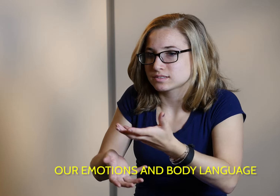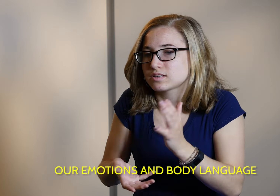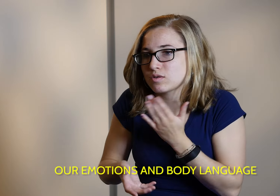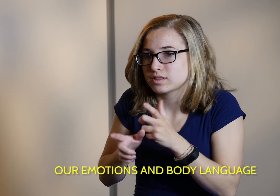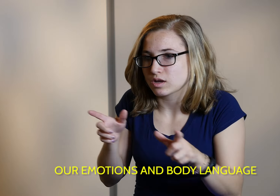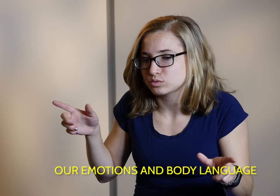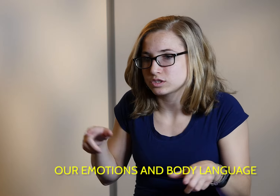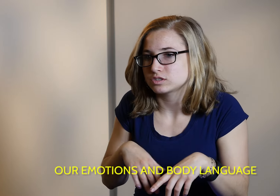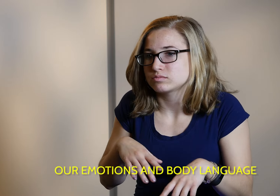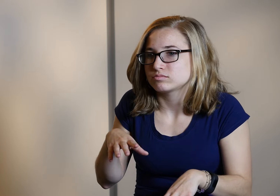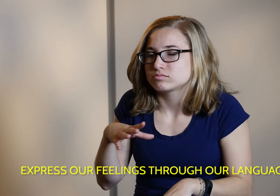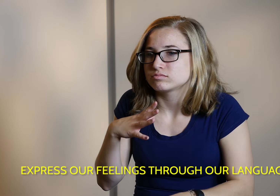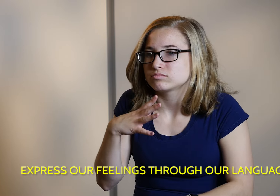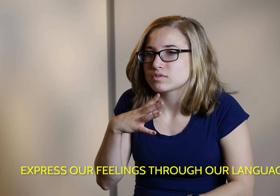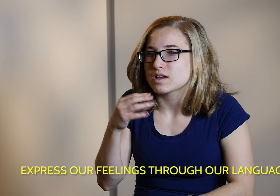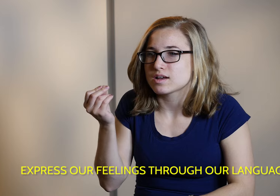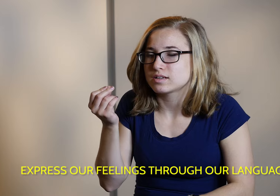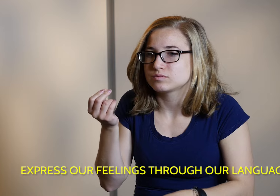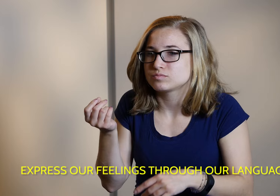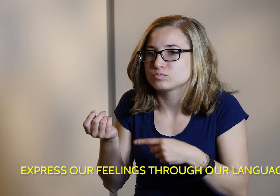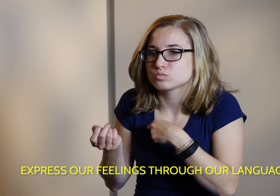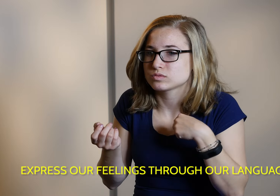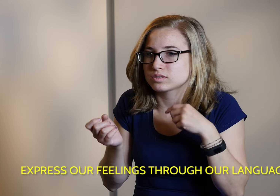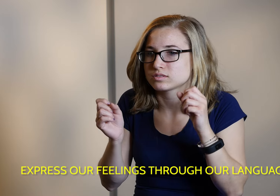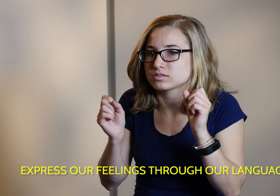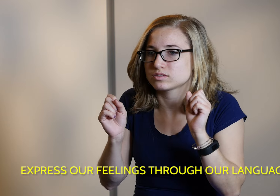and body language express our feelings through our language.